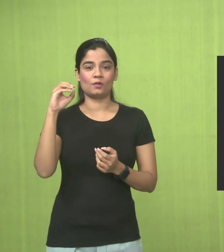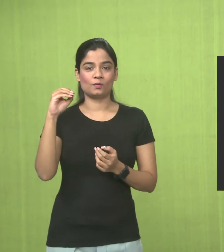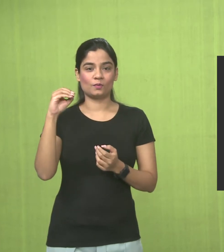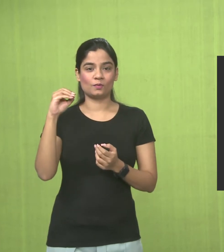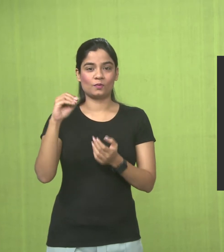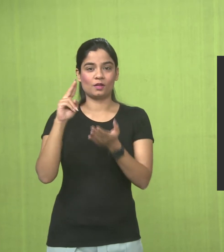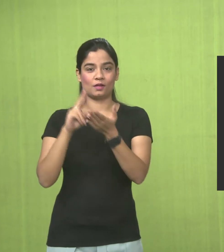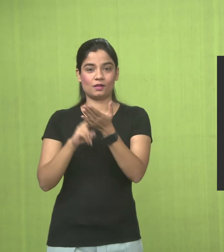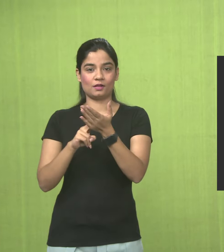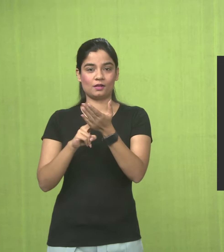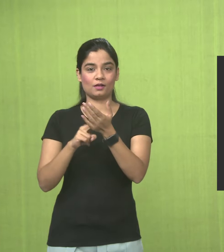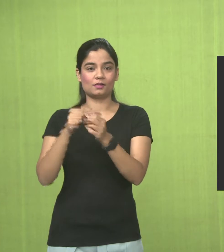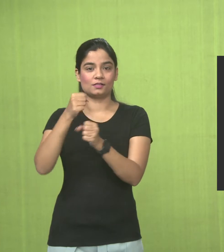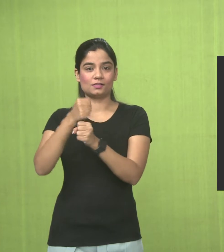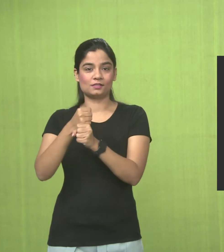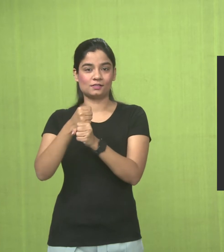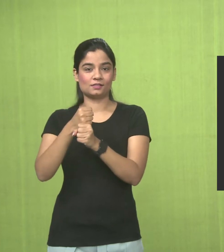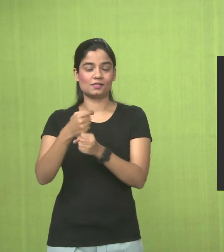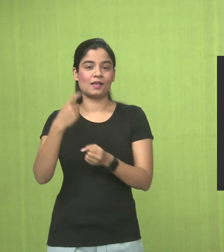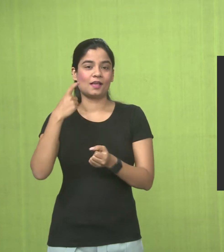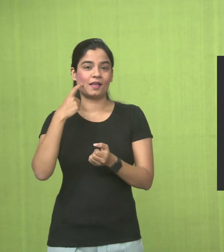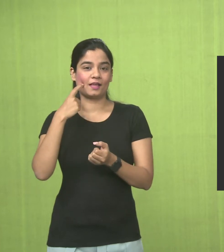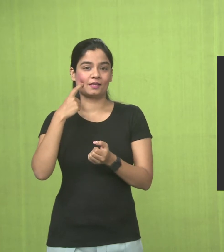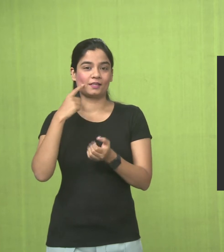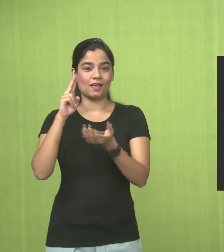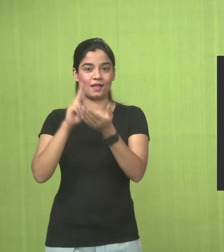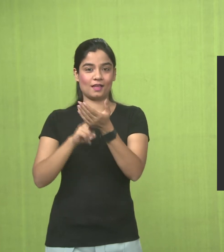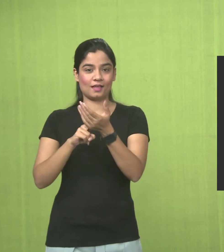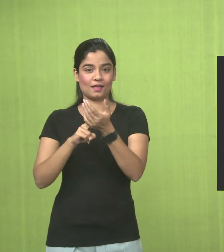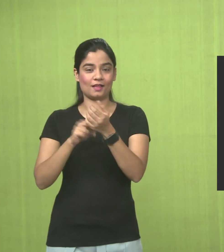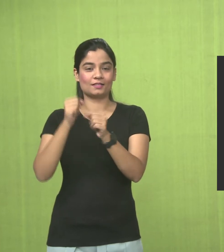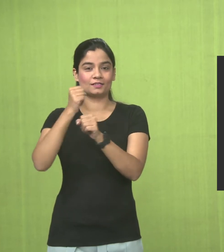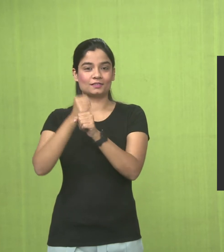The state or feeling of belonging to a particular group.